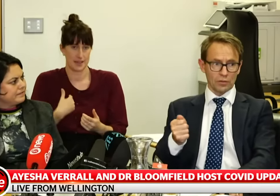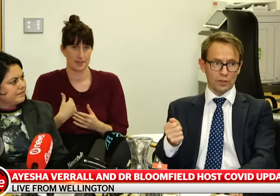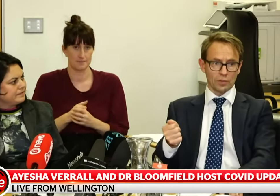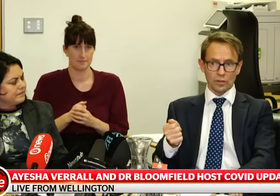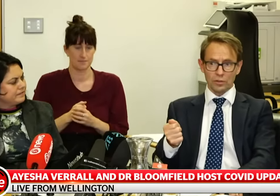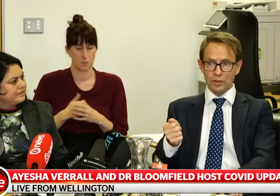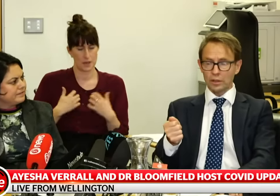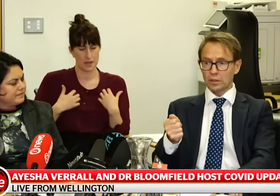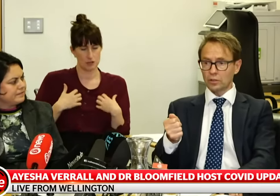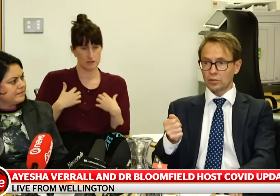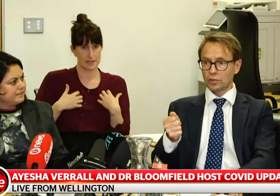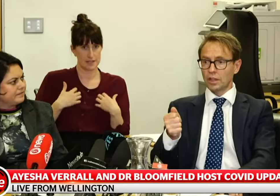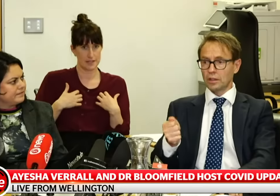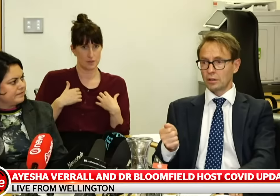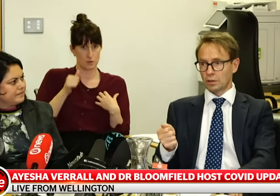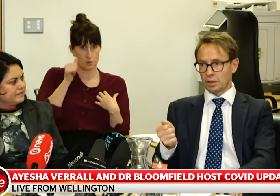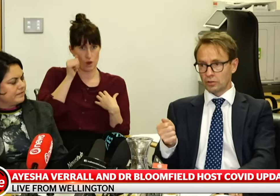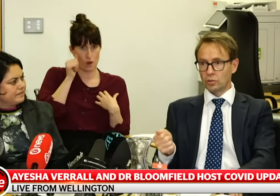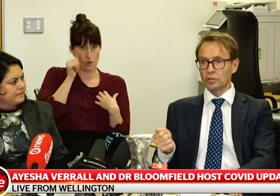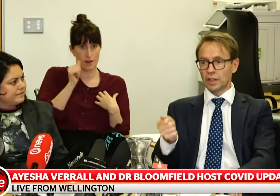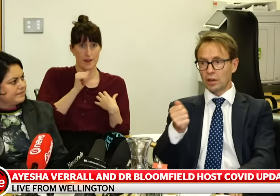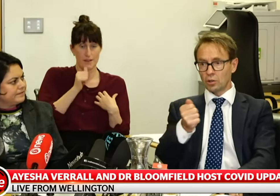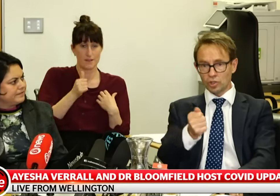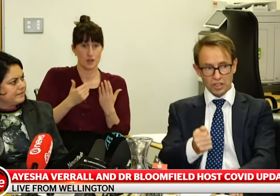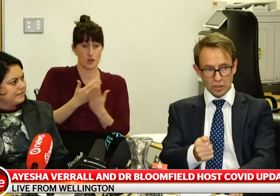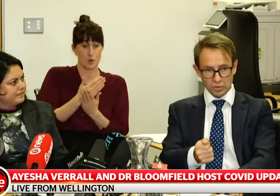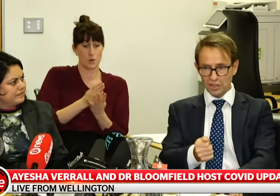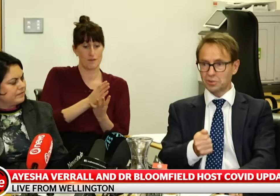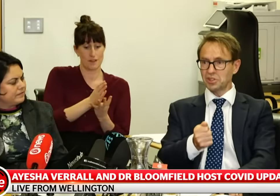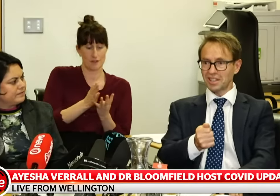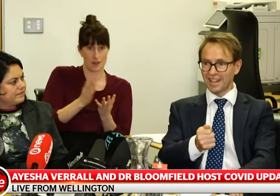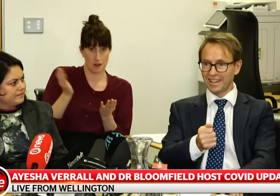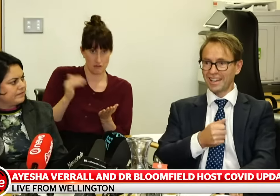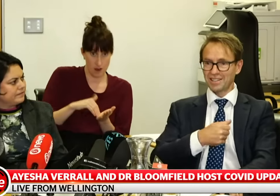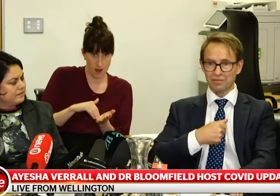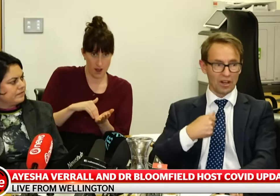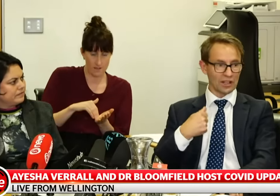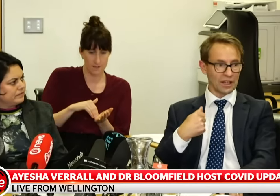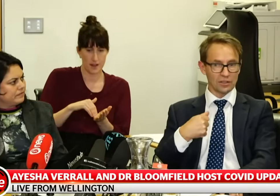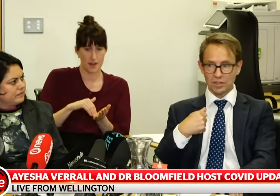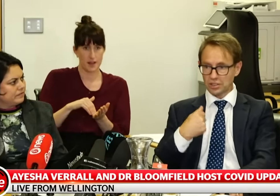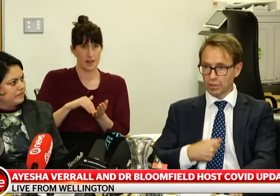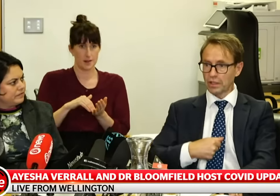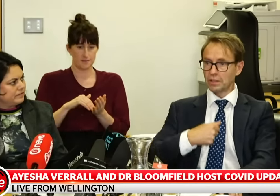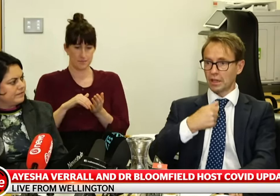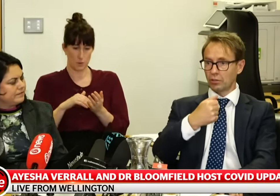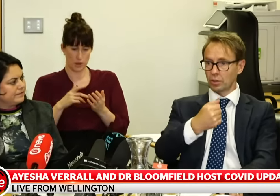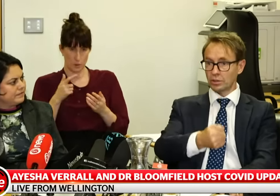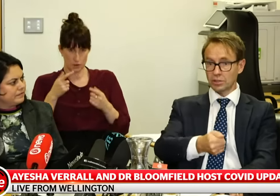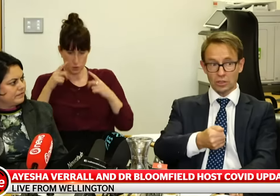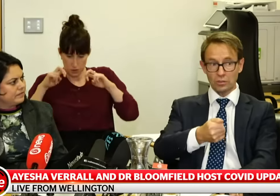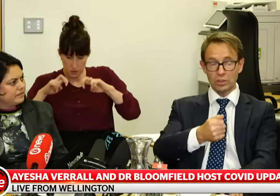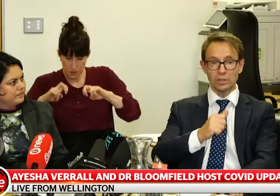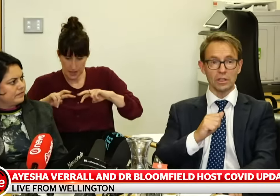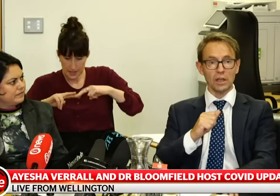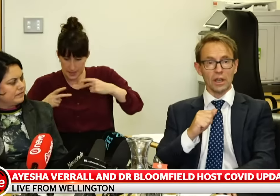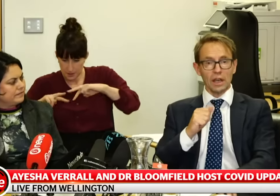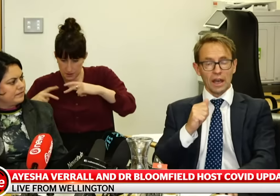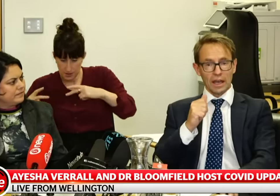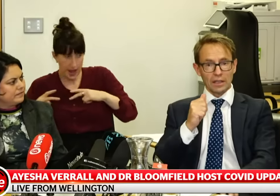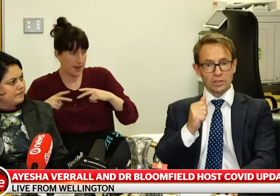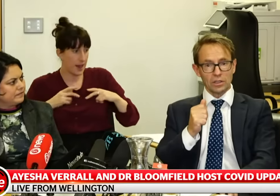interested in if there's a new variant is using our whole genome sequencing to find out the spread and where it is in the